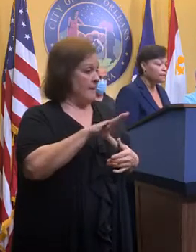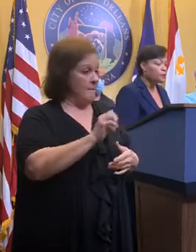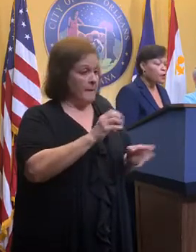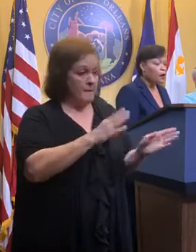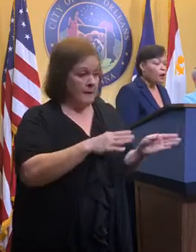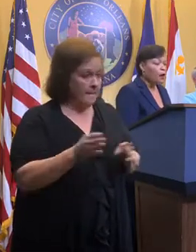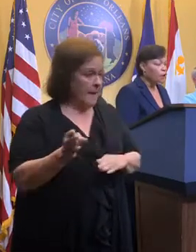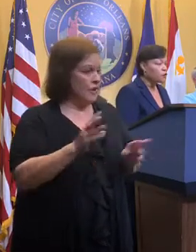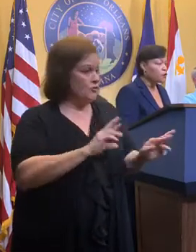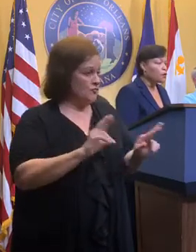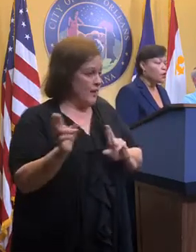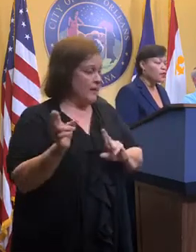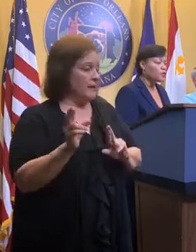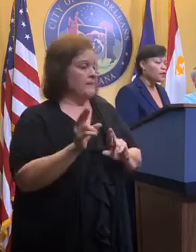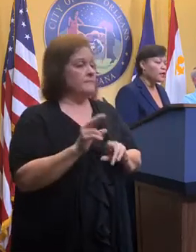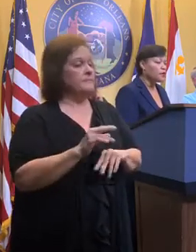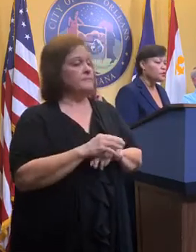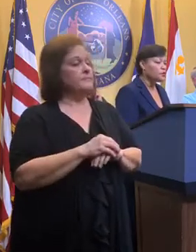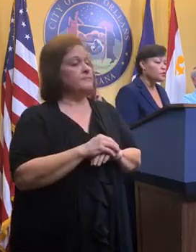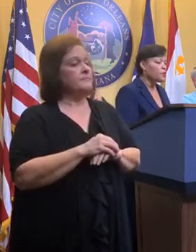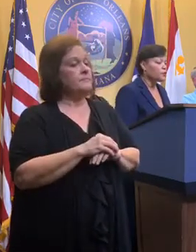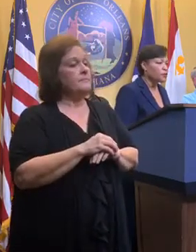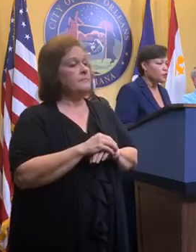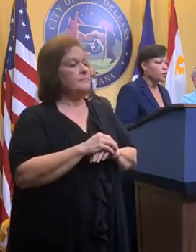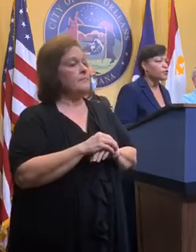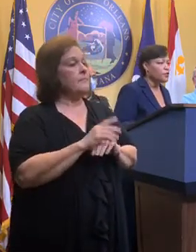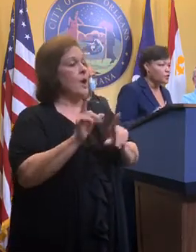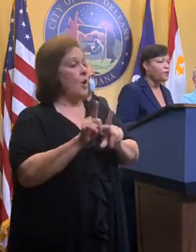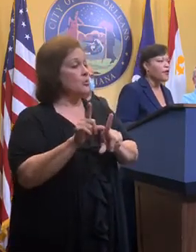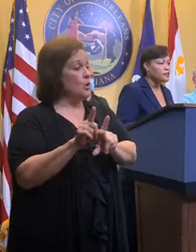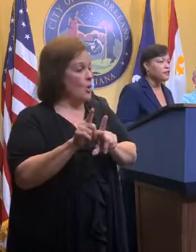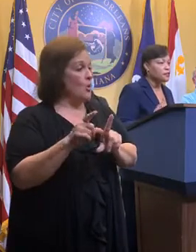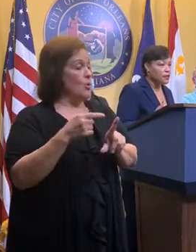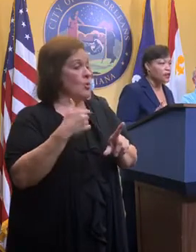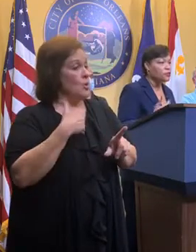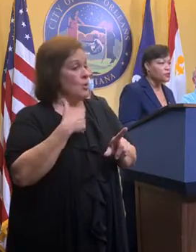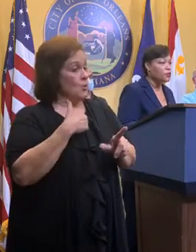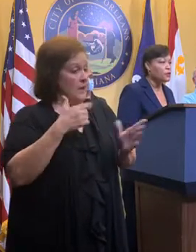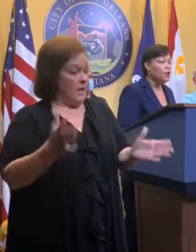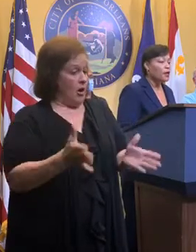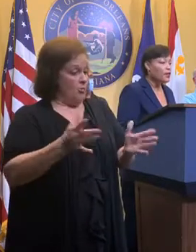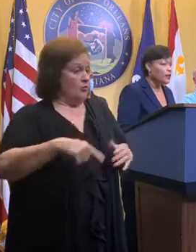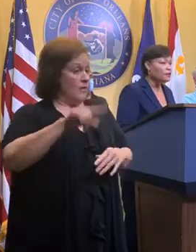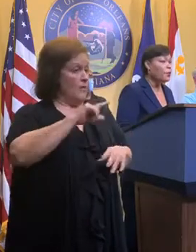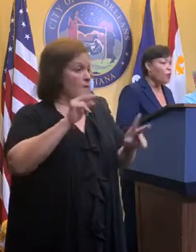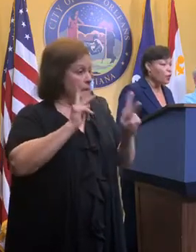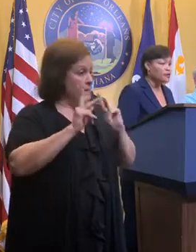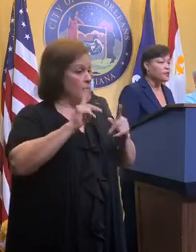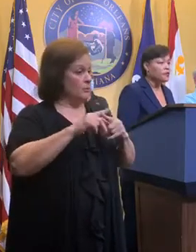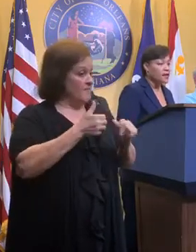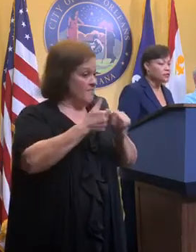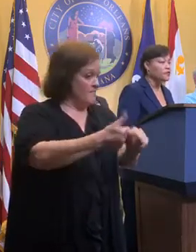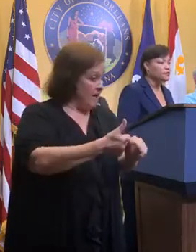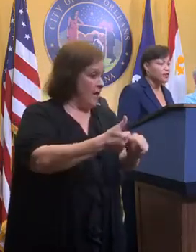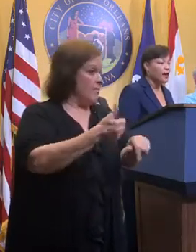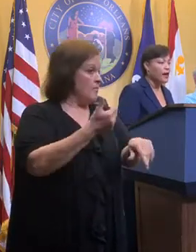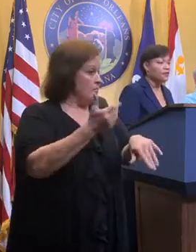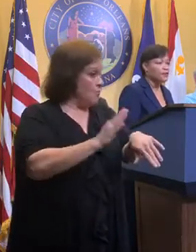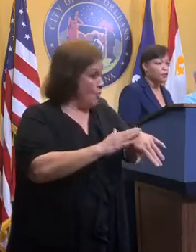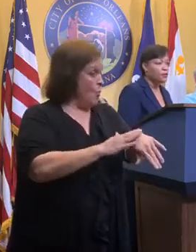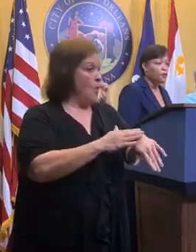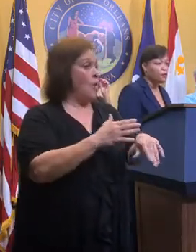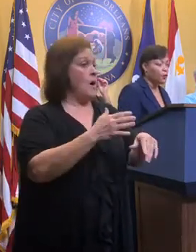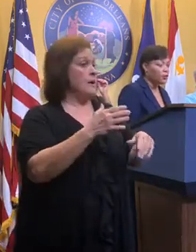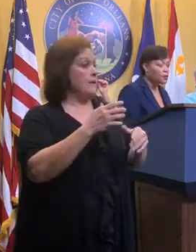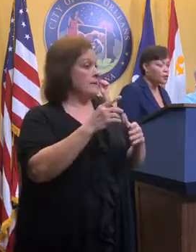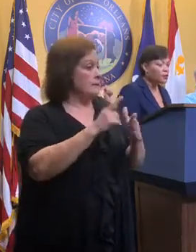our way. Also, as it relates to, of course, encouraging, you know, residents again to heed the warnings and the messages and the